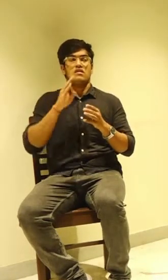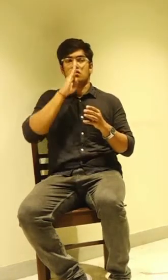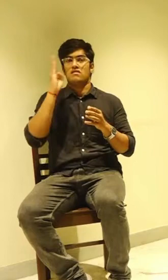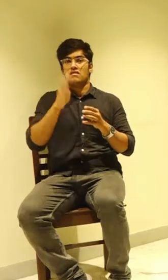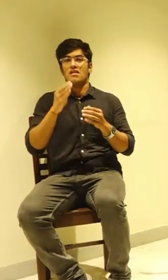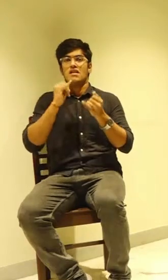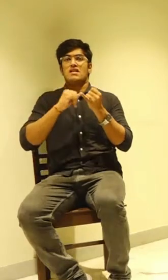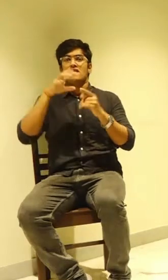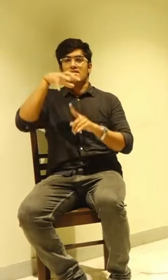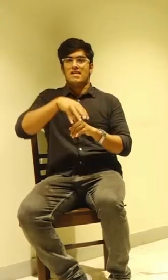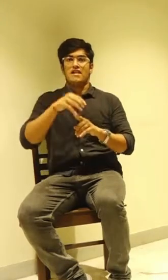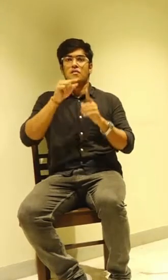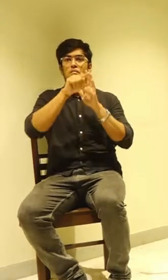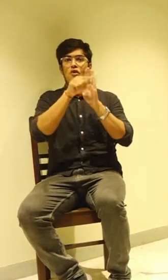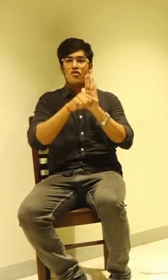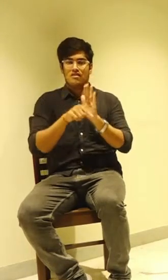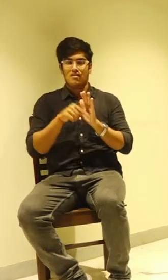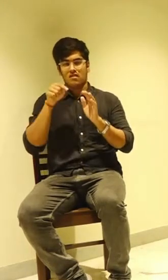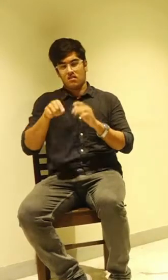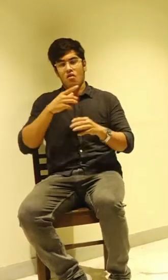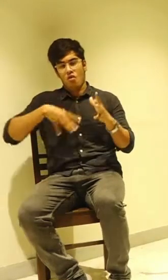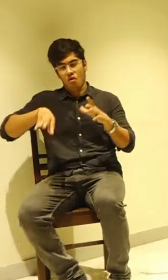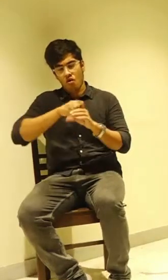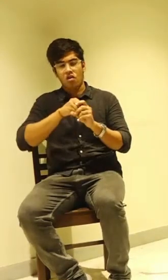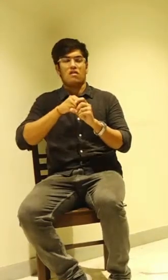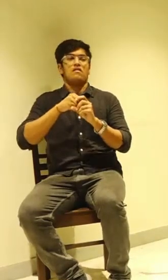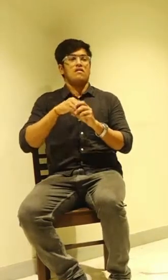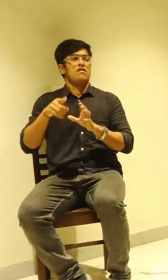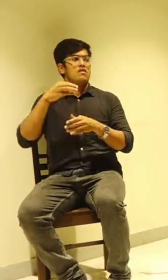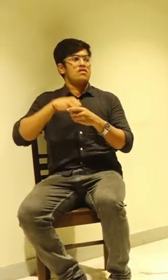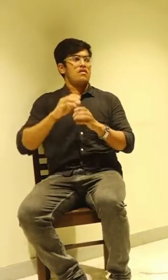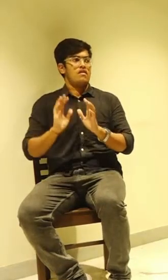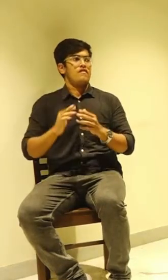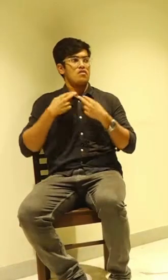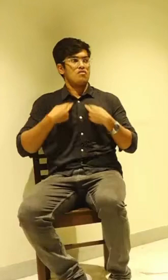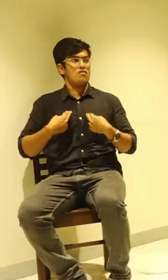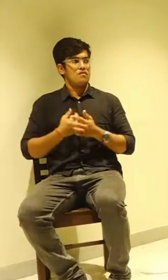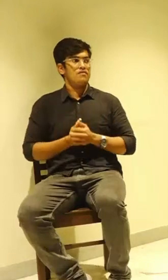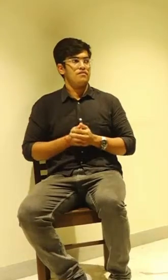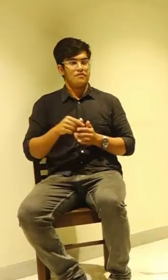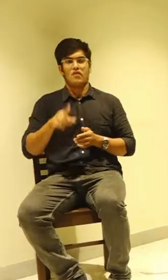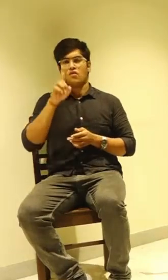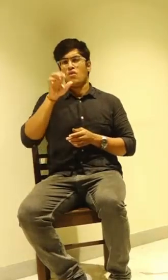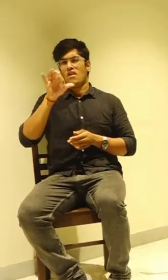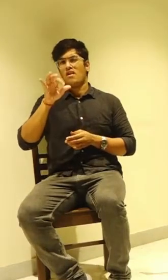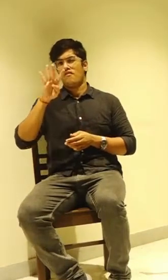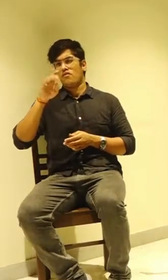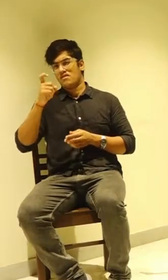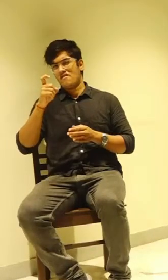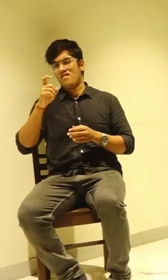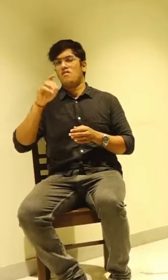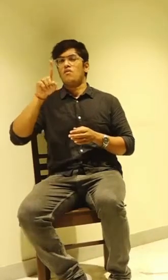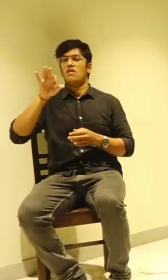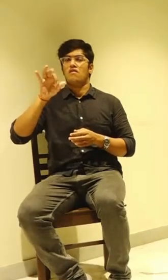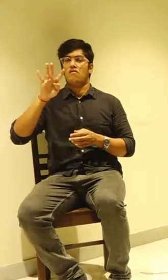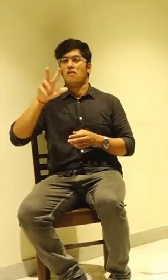judicial review for violating fundamental rights. This is what it appeared somewhere in late 1947, early 1948. Now,